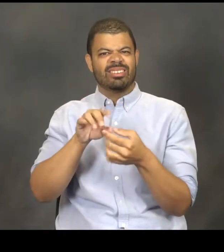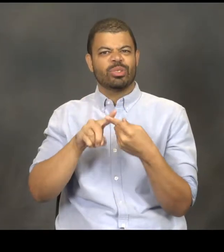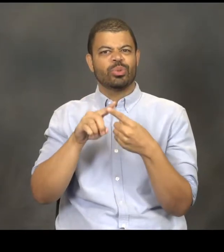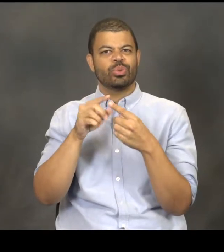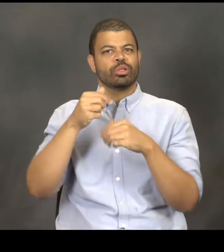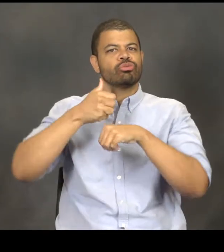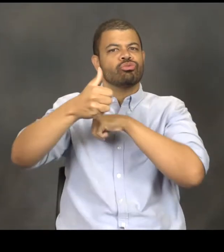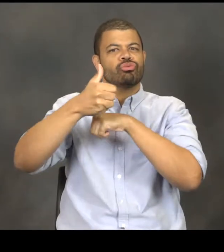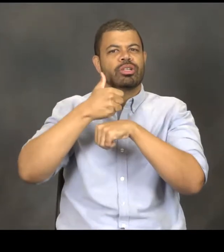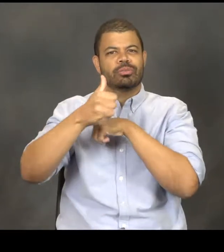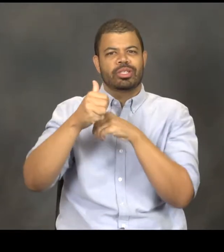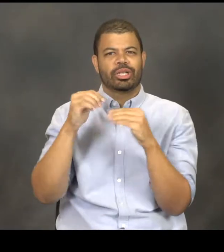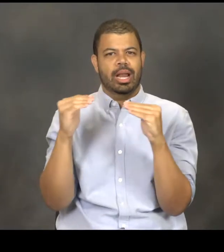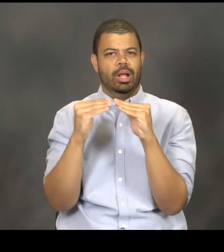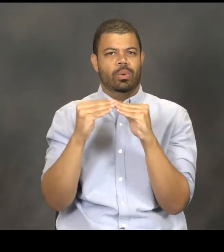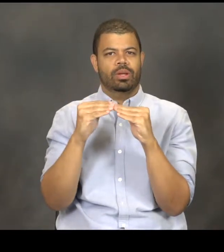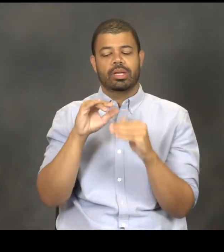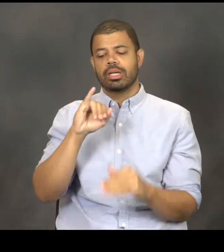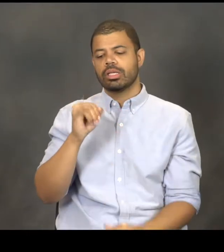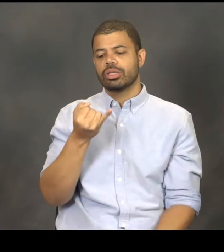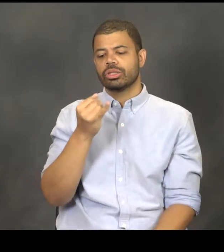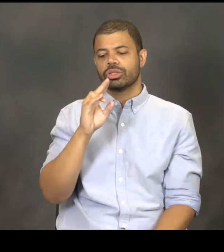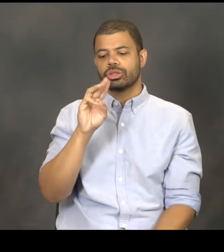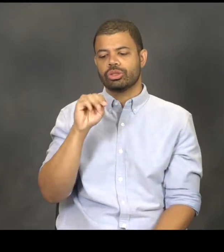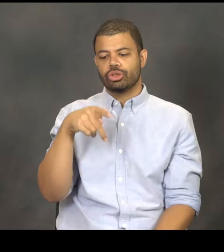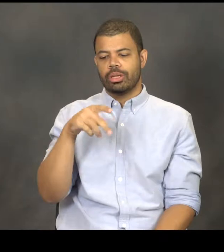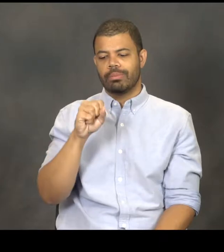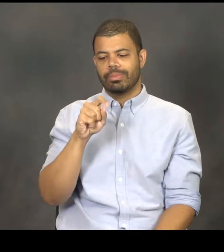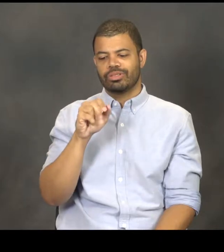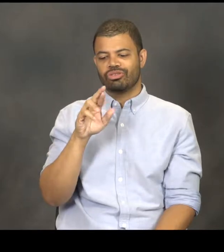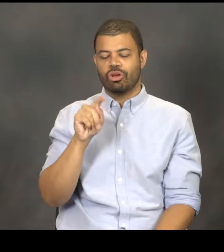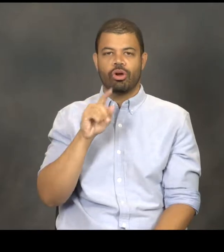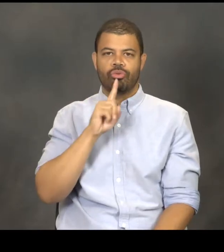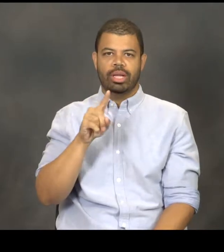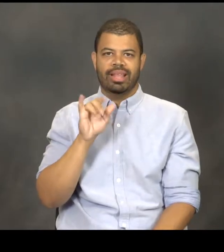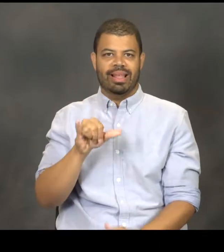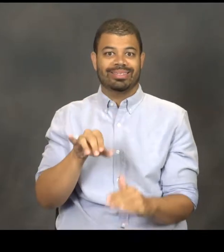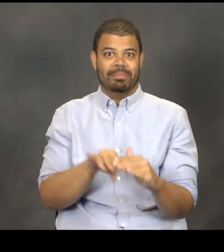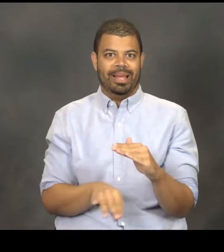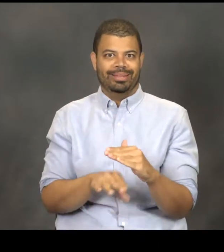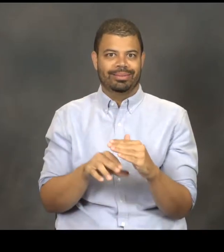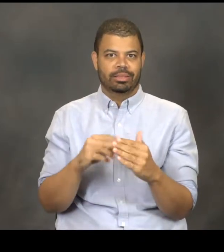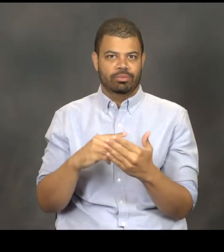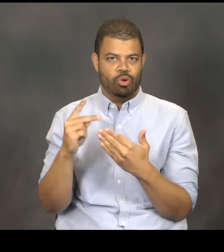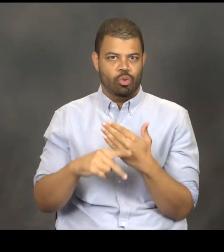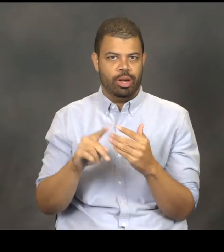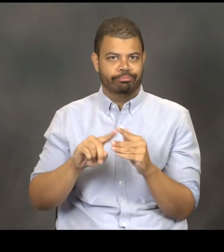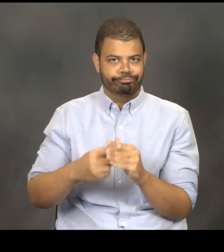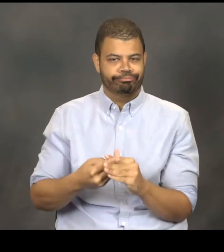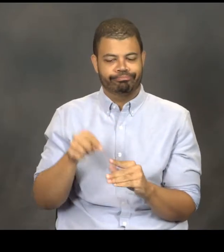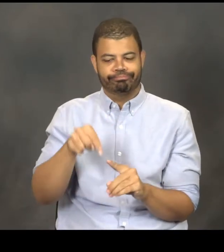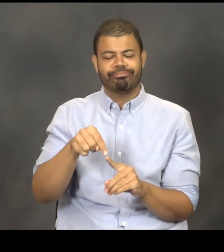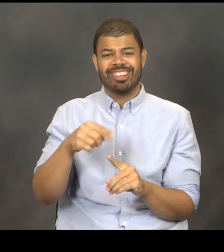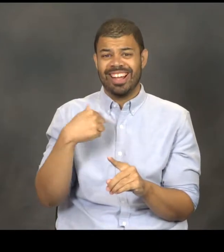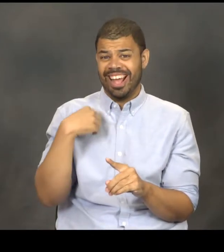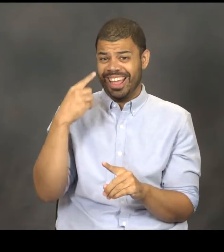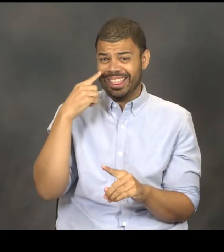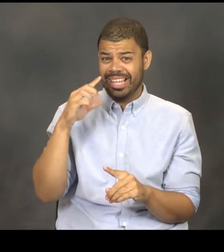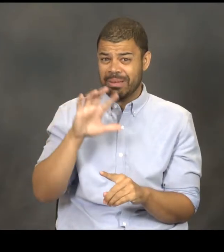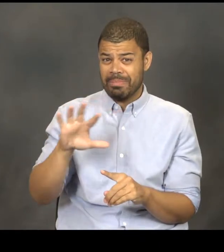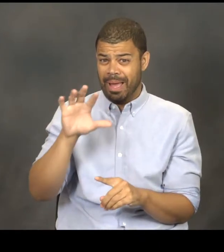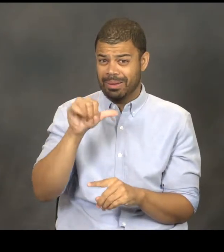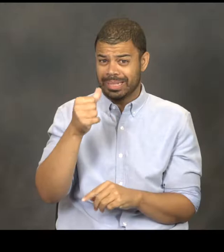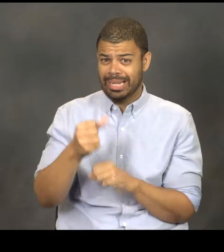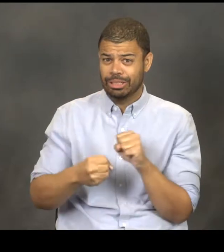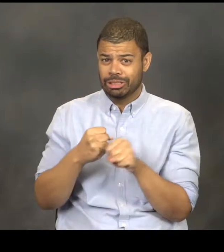equity. Jumpstart is like our foundation of programming here at Community Action Duluth. It's been here for, I think, just about a